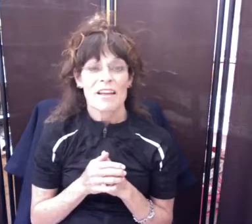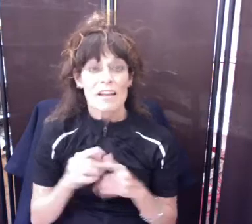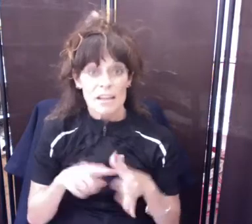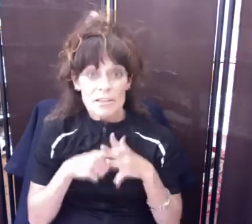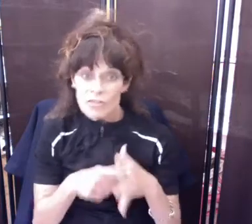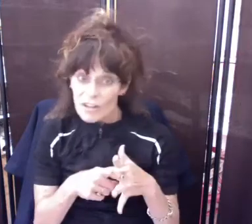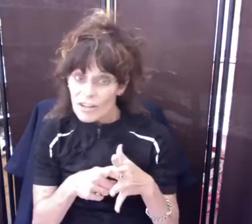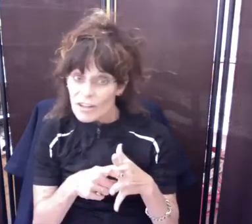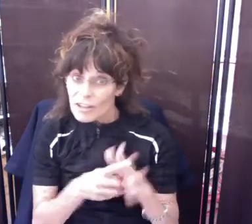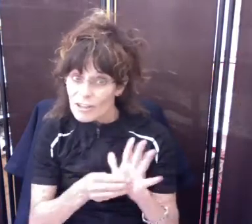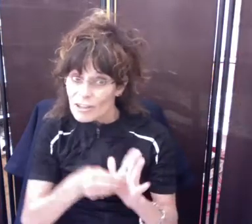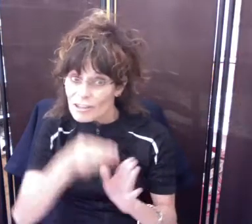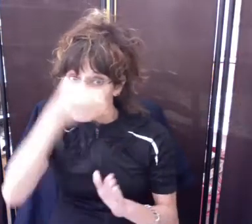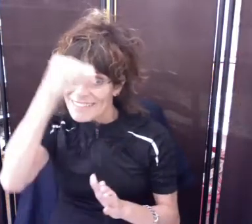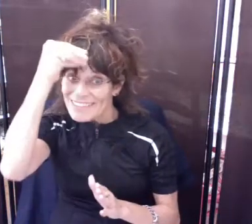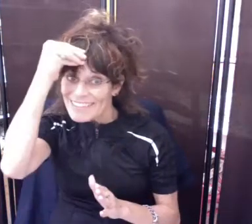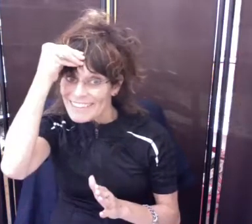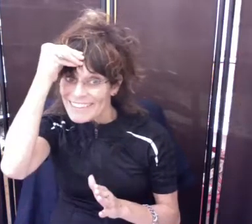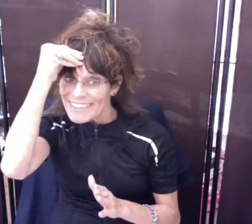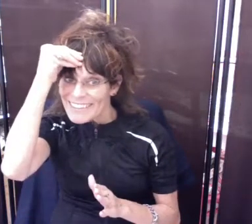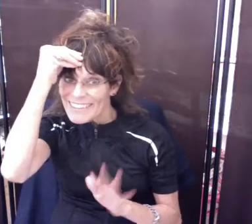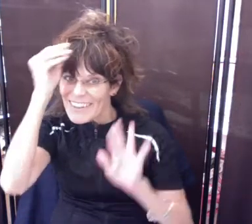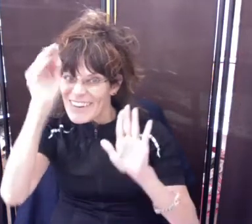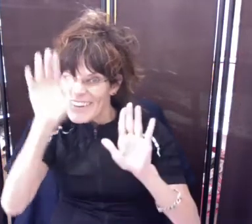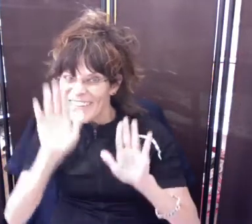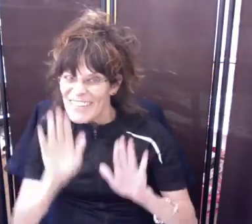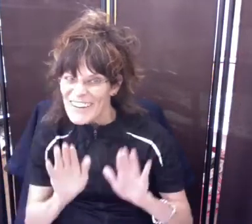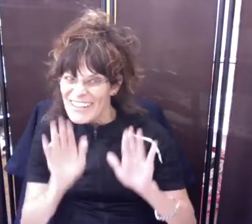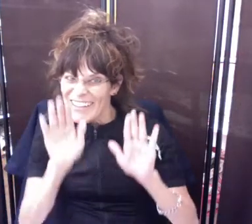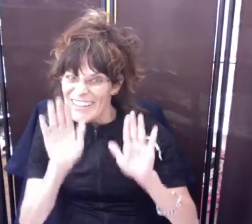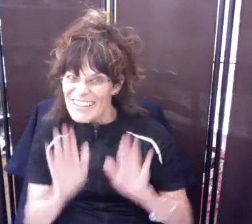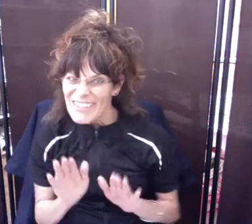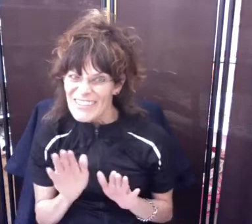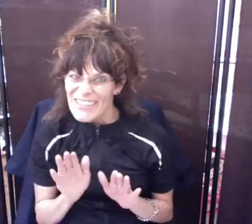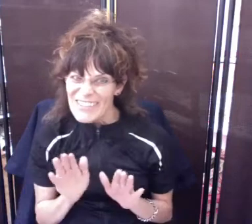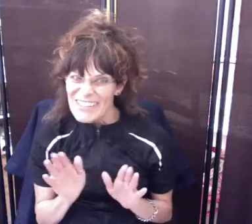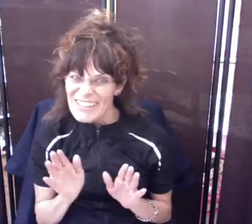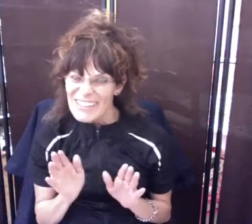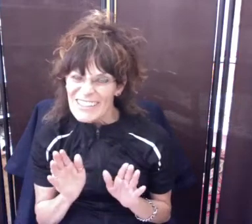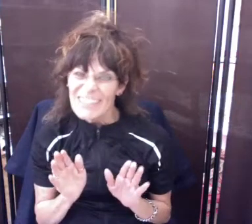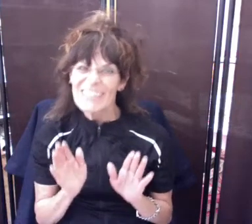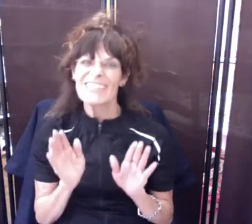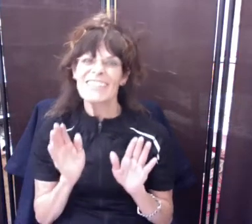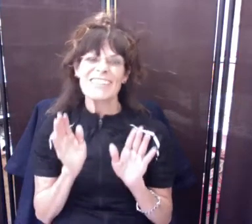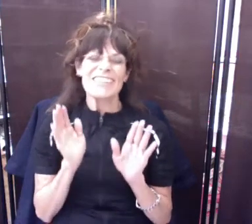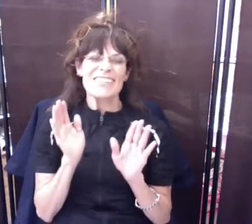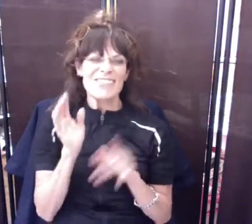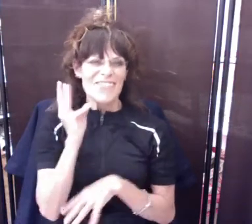discover a wonderful series of products from the Boone's Farm Company. And I